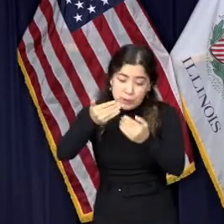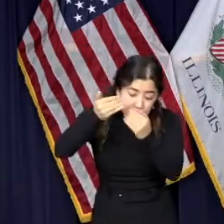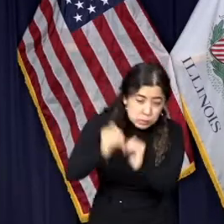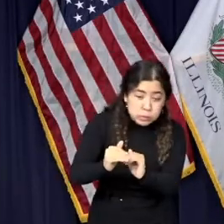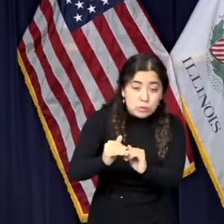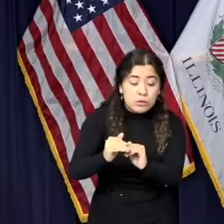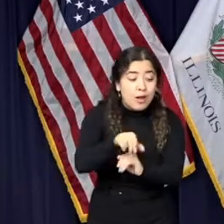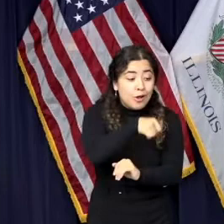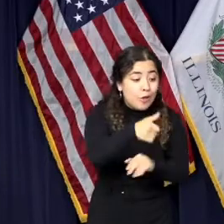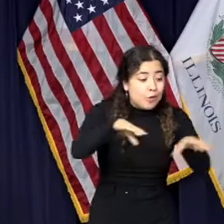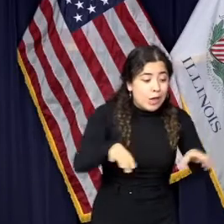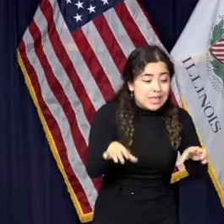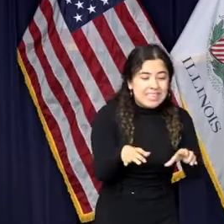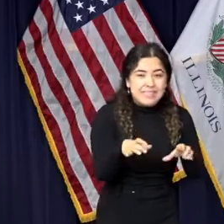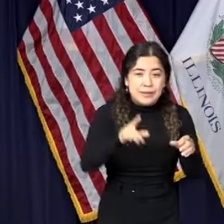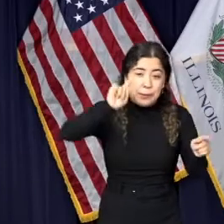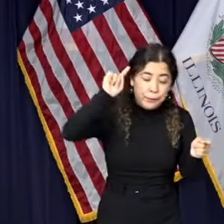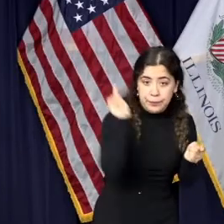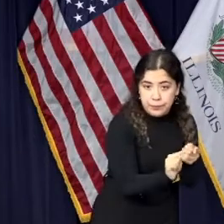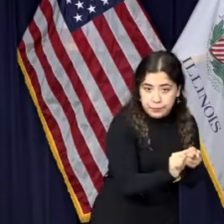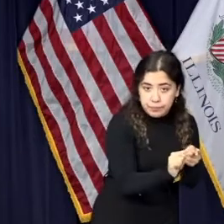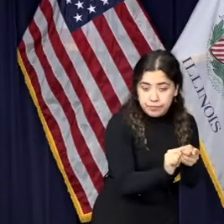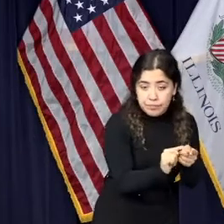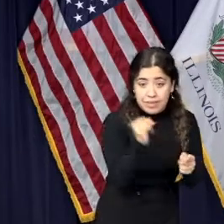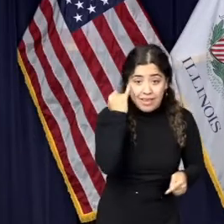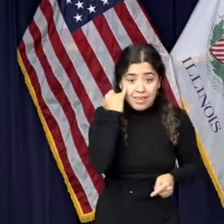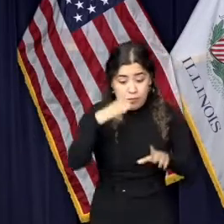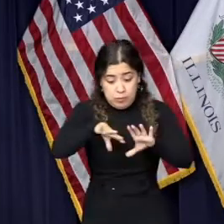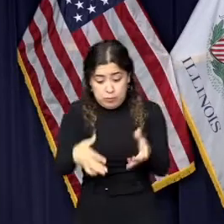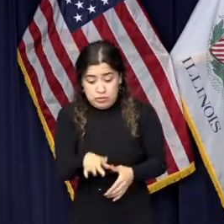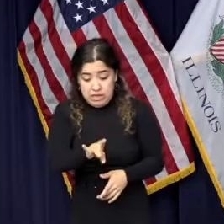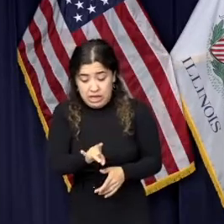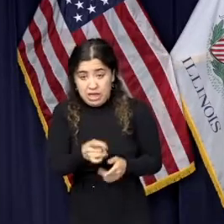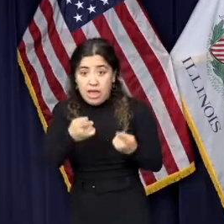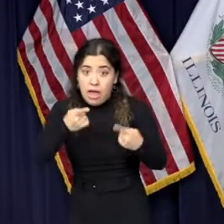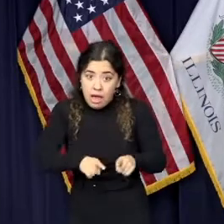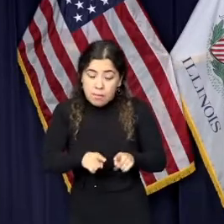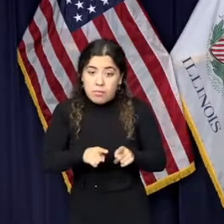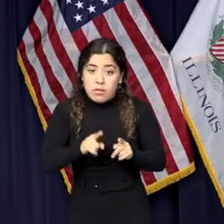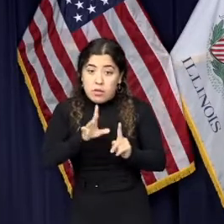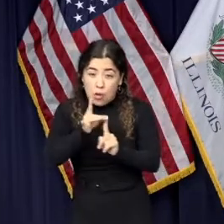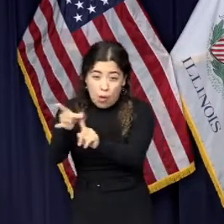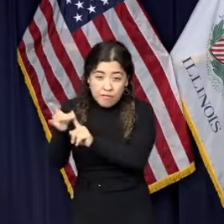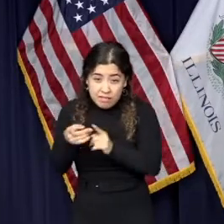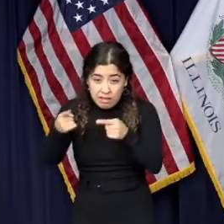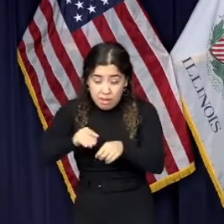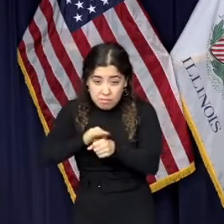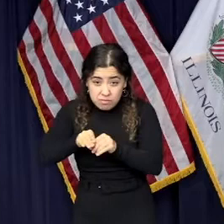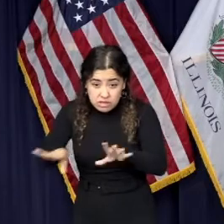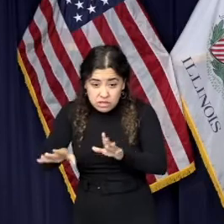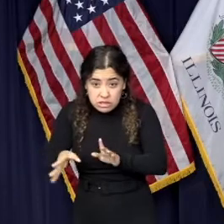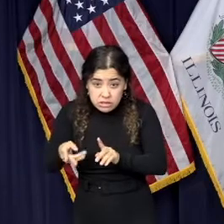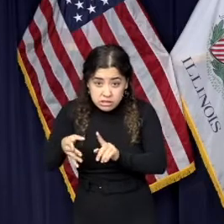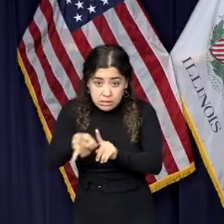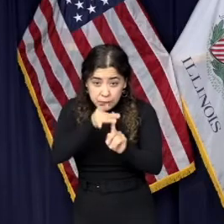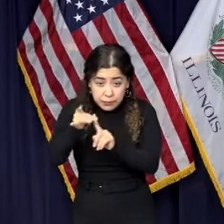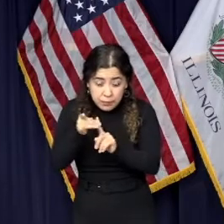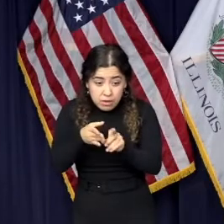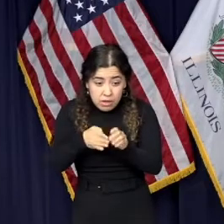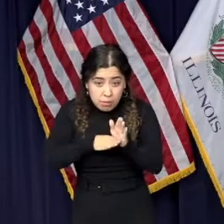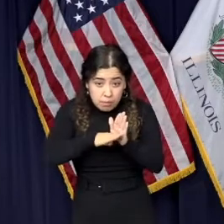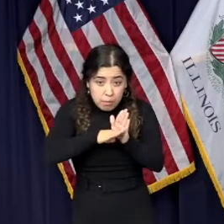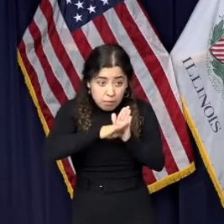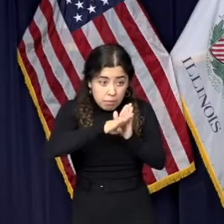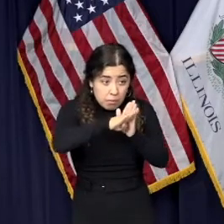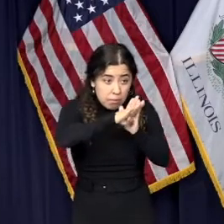other activities. Should that region continue in this direction, I'll be making additional announcements related to the